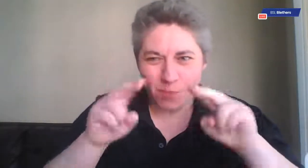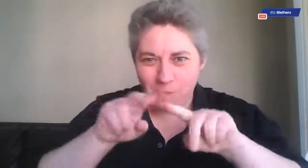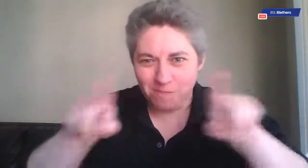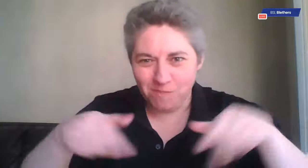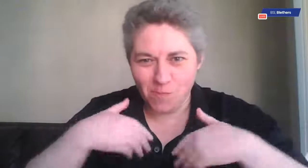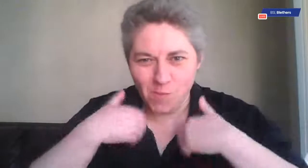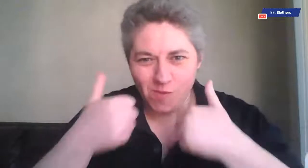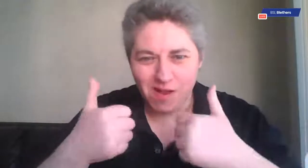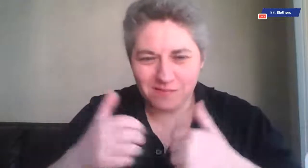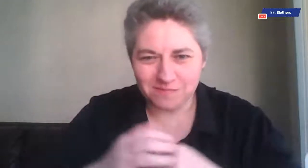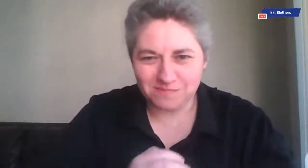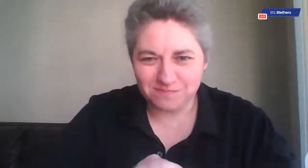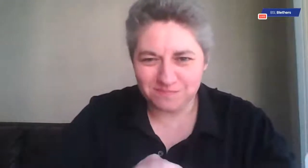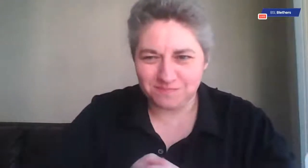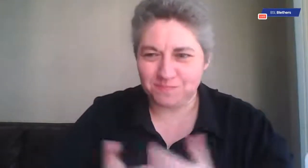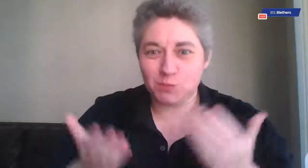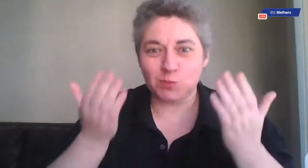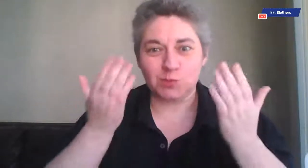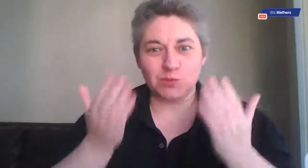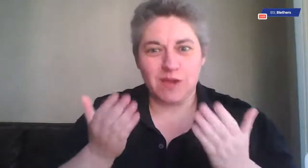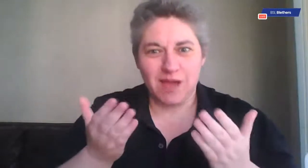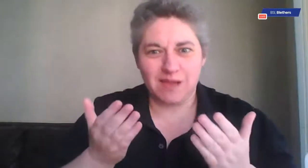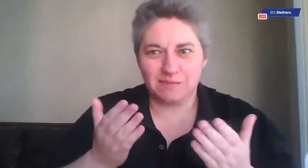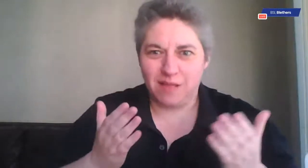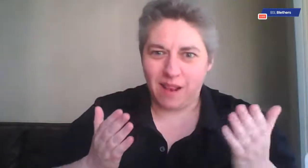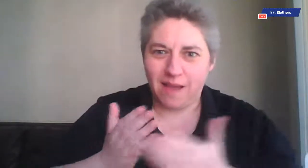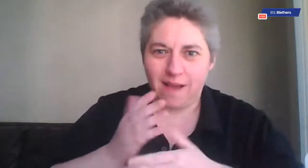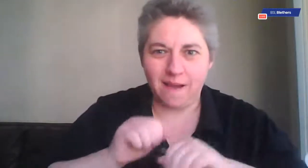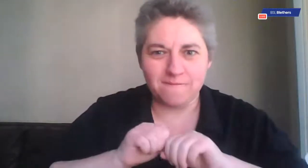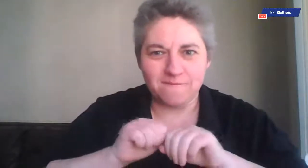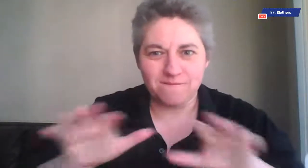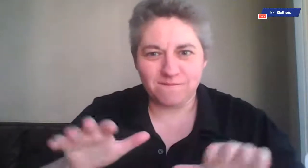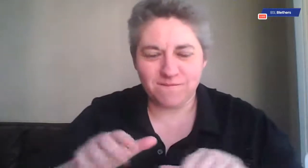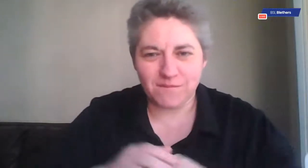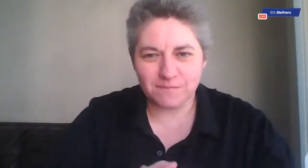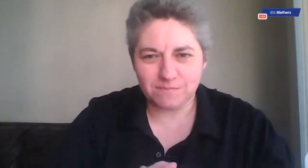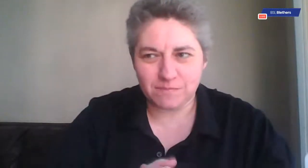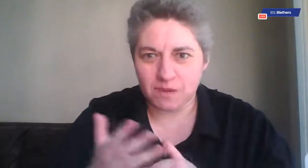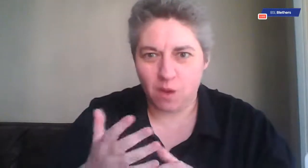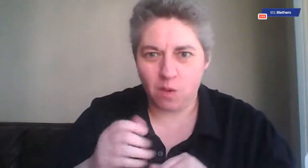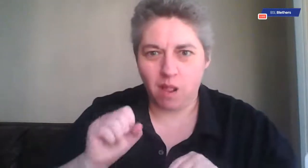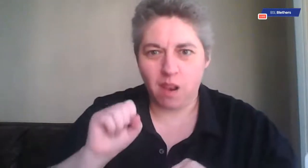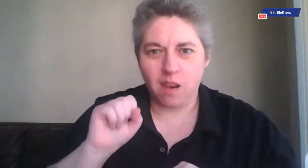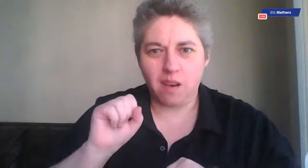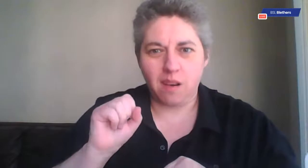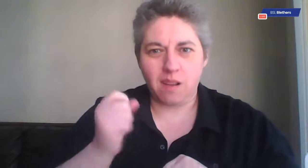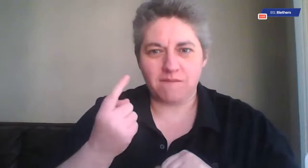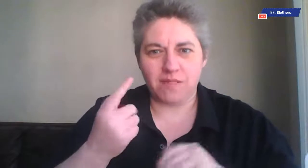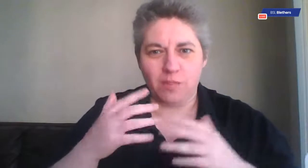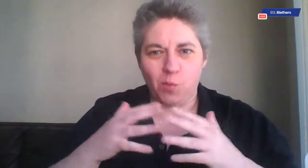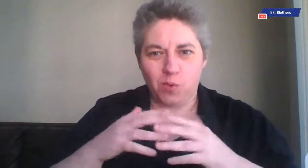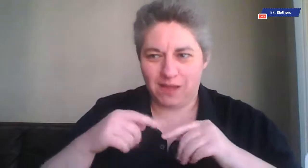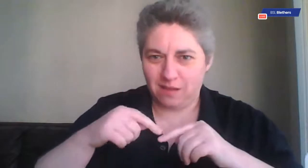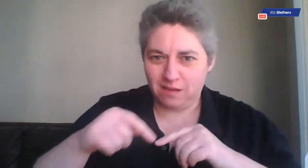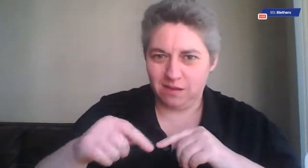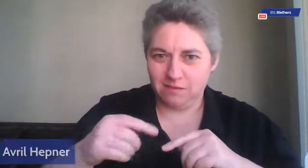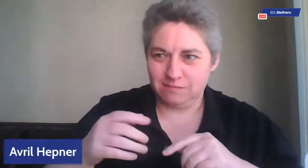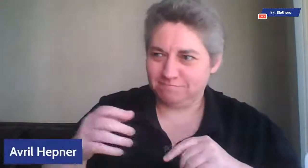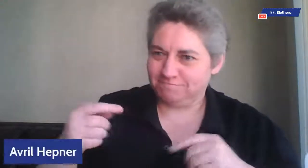Hello, everyone. Hello. I hope everybody's doing well. Today, we're back in our live